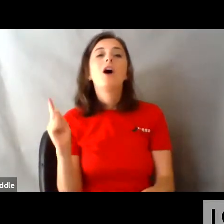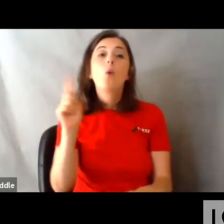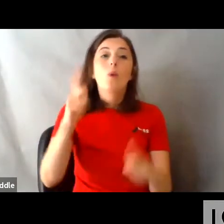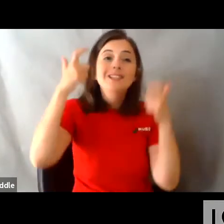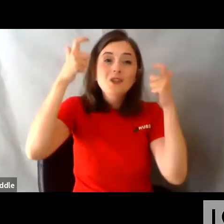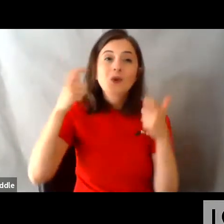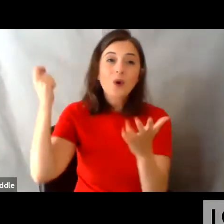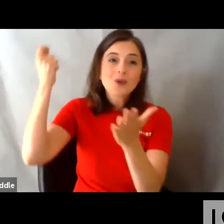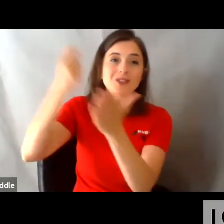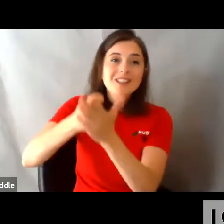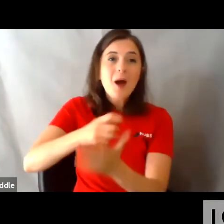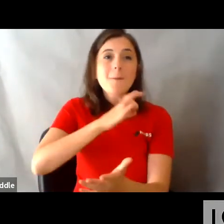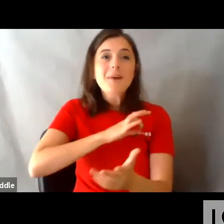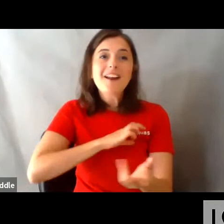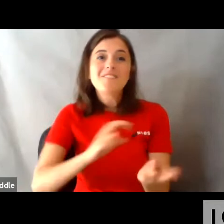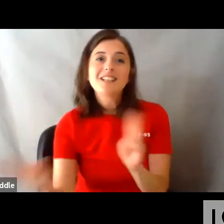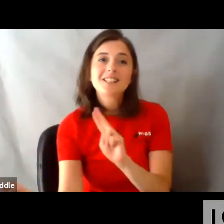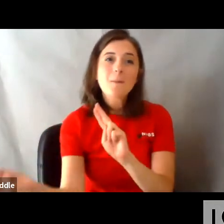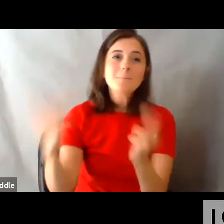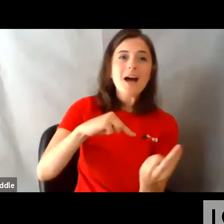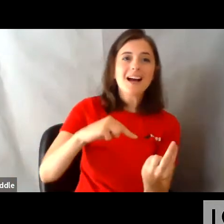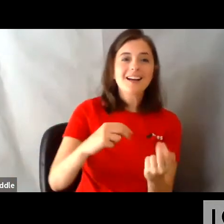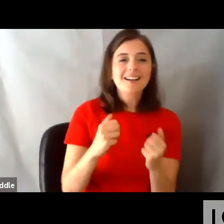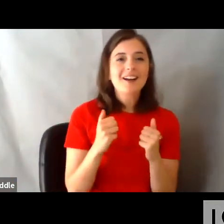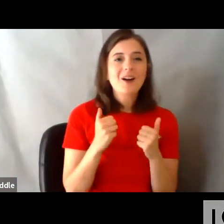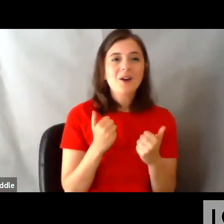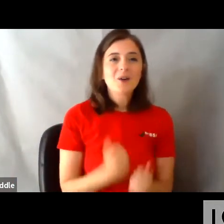and got my benefits restored.